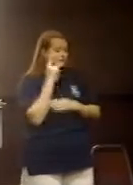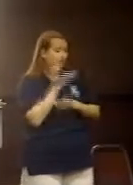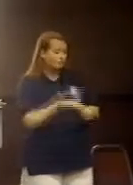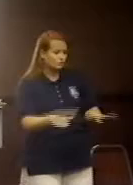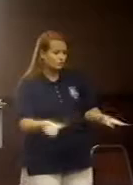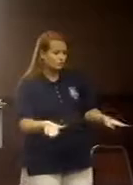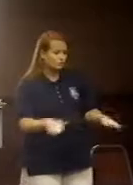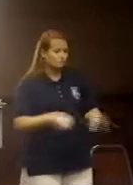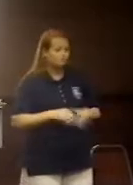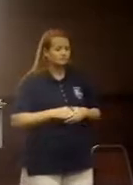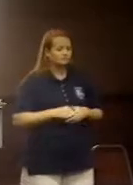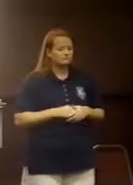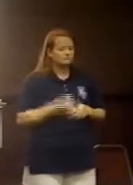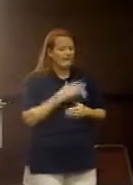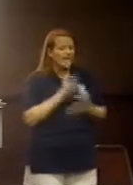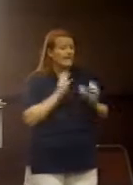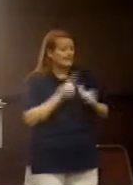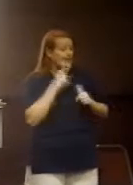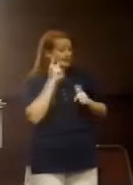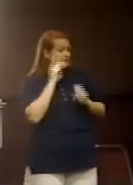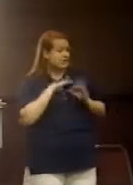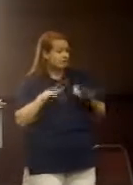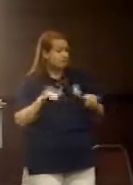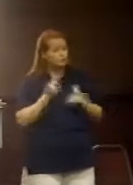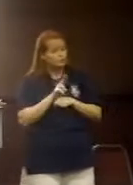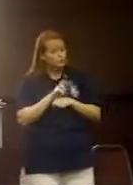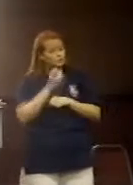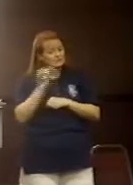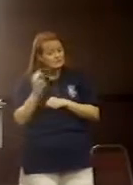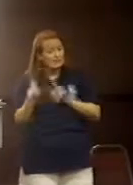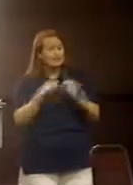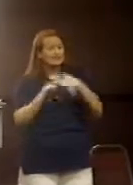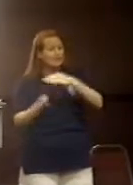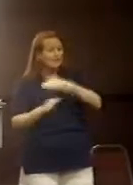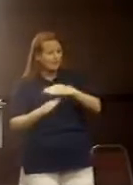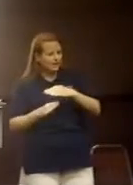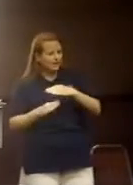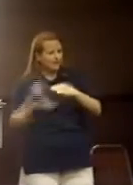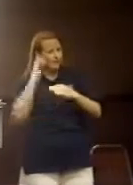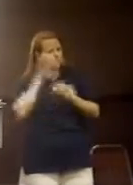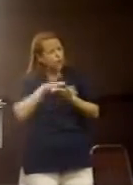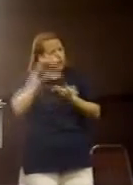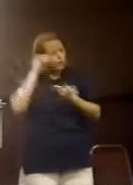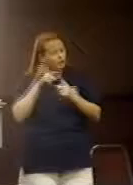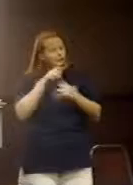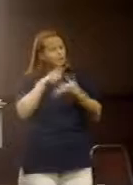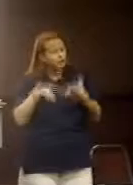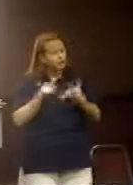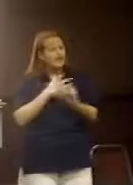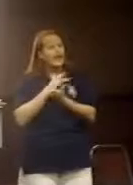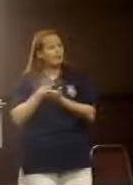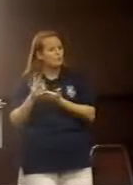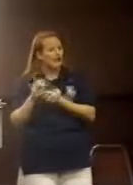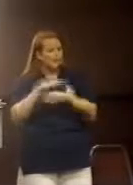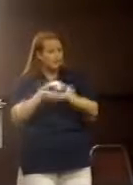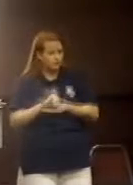children? And can deaf children use C as a base for learning to read and write